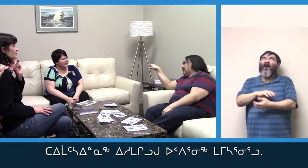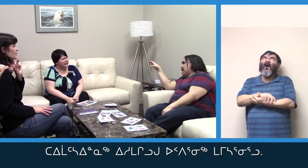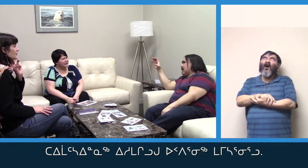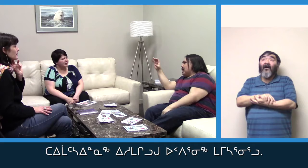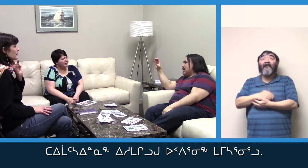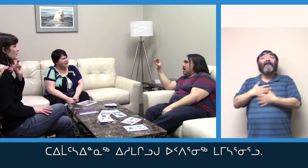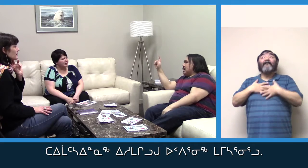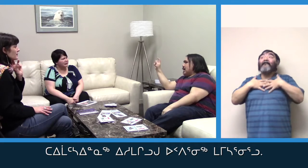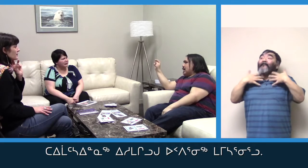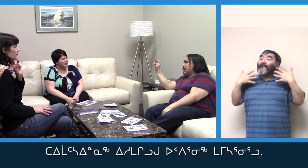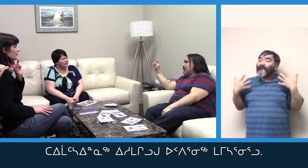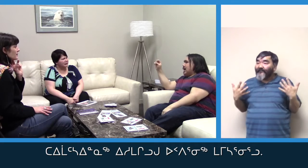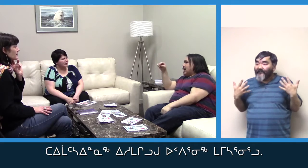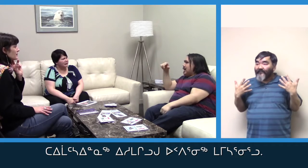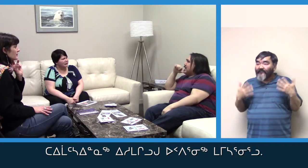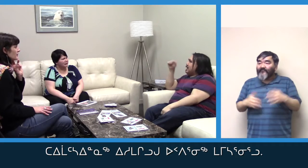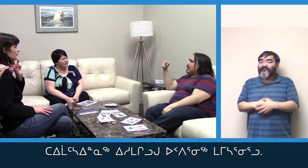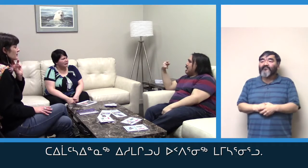healing.